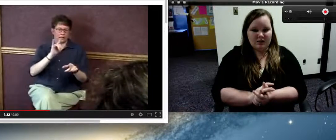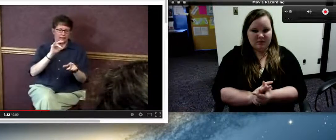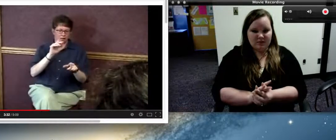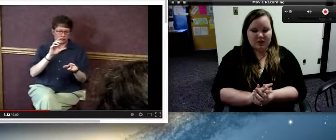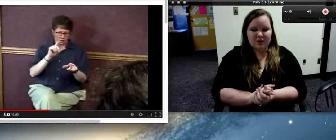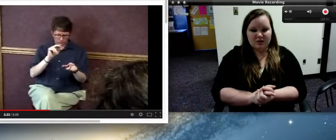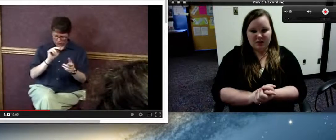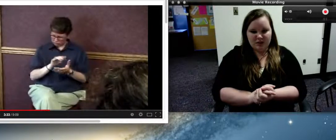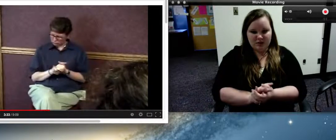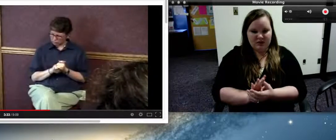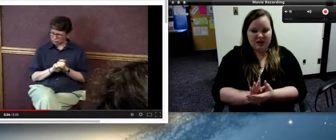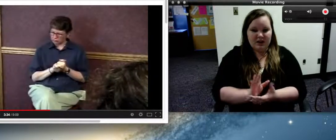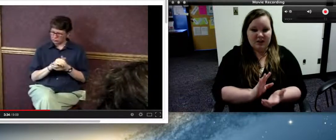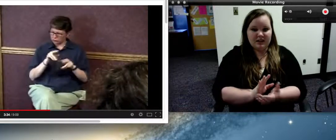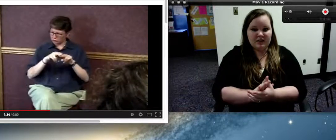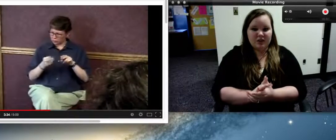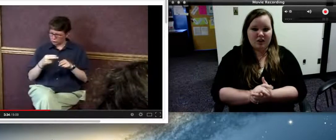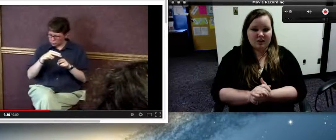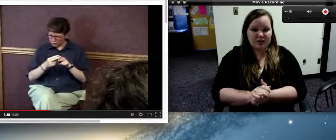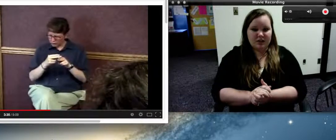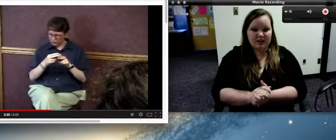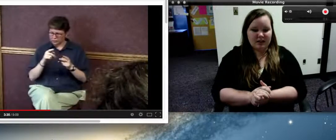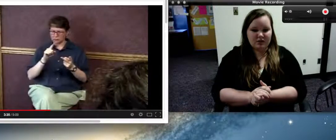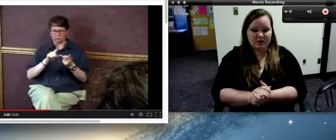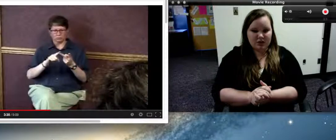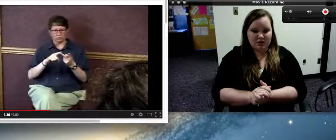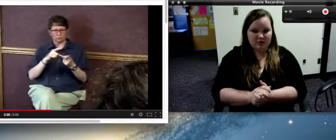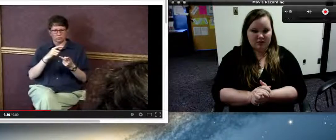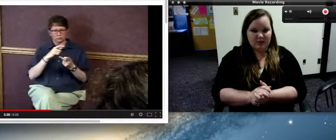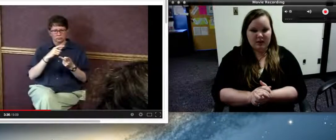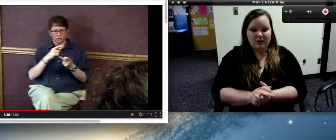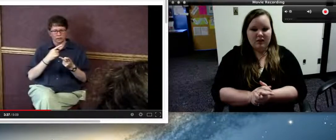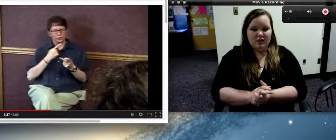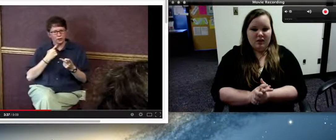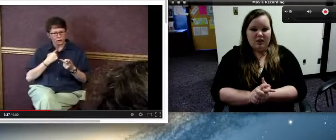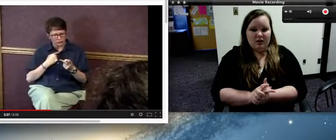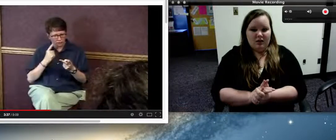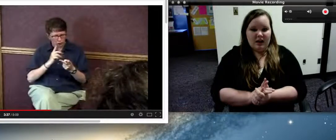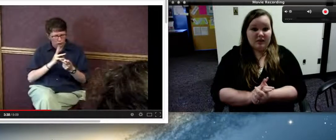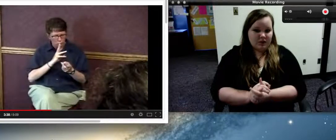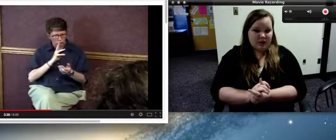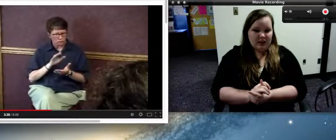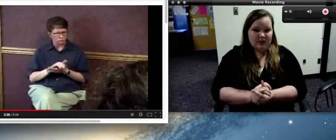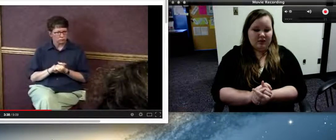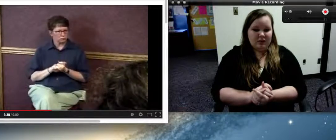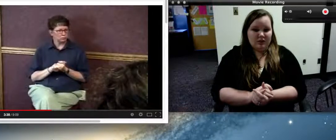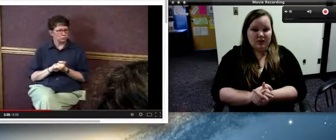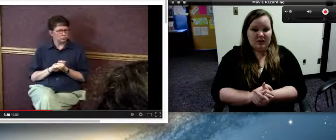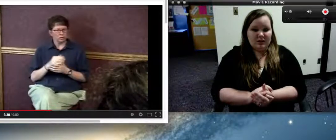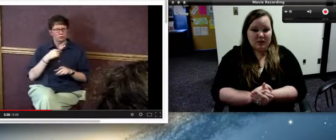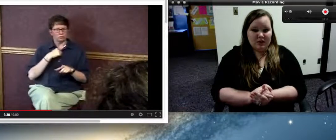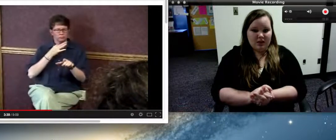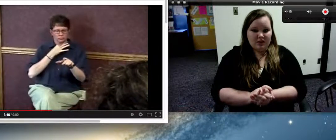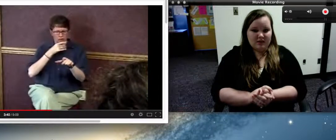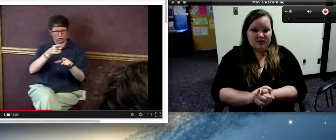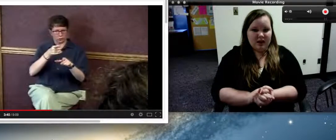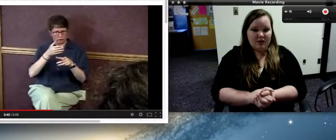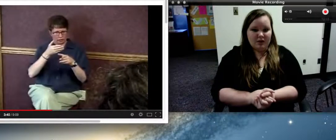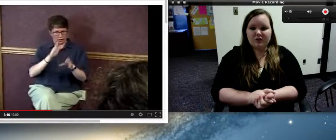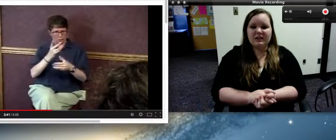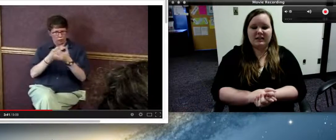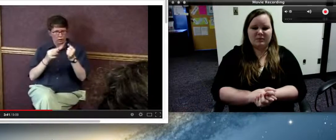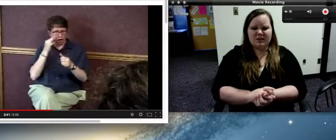Okay, it's good to know Fiona's okay. I'm going to send her off to go ahead and get her shots. As for Lincoln, with his weight loss and